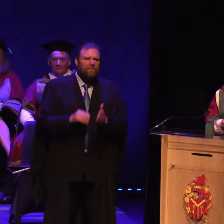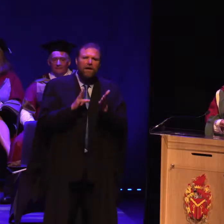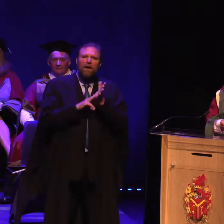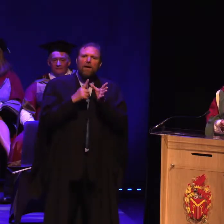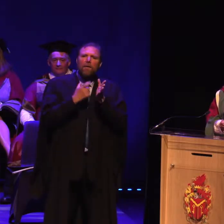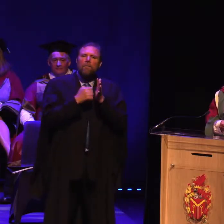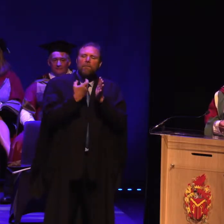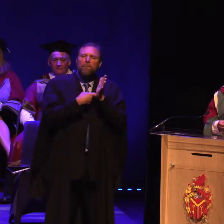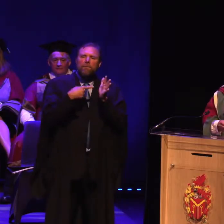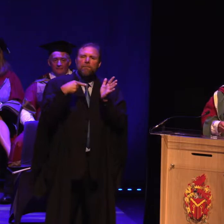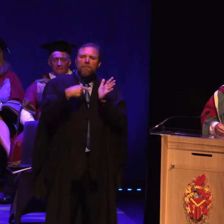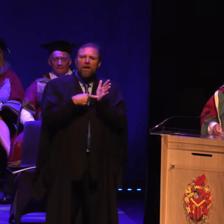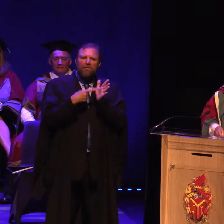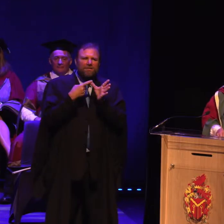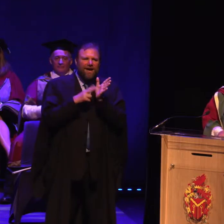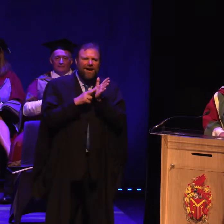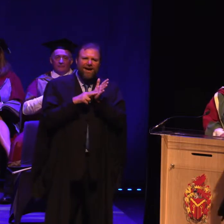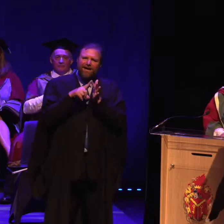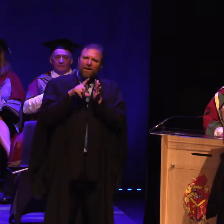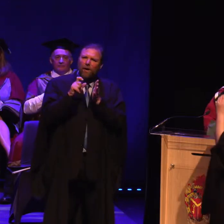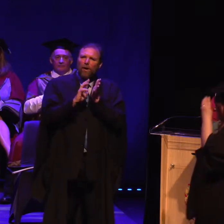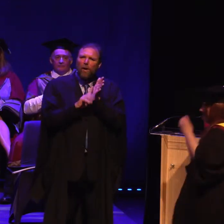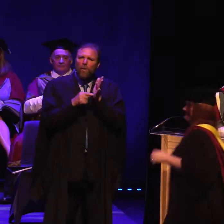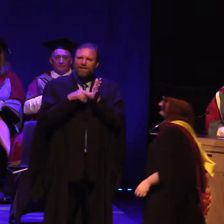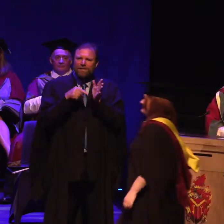Margaret Ann Cloherty.